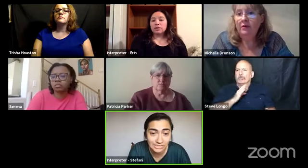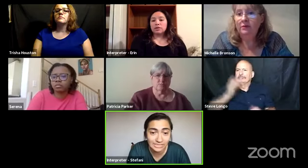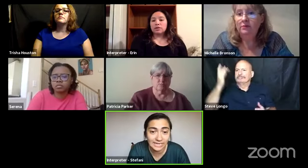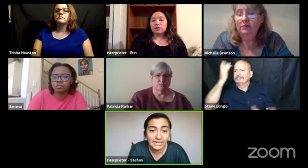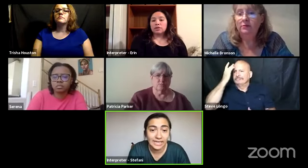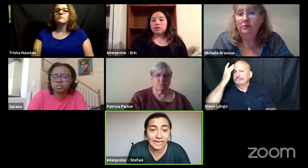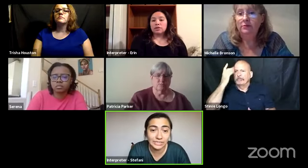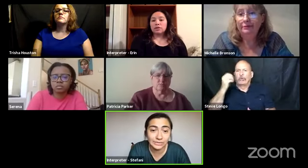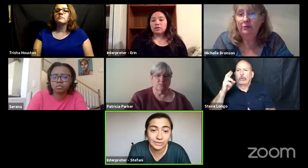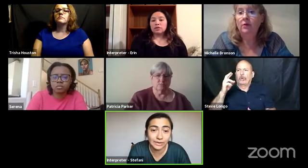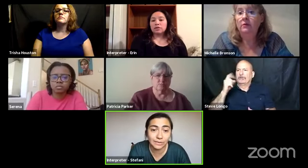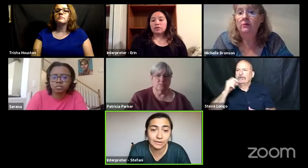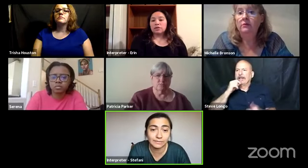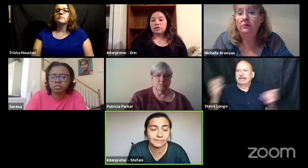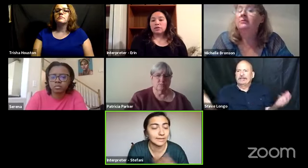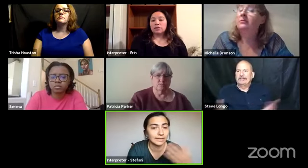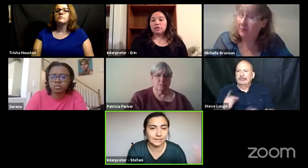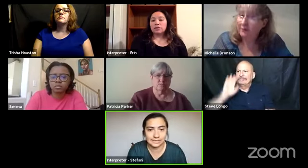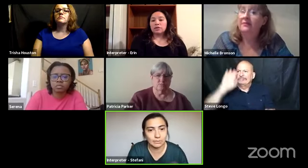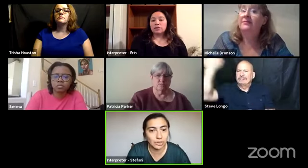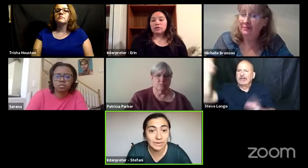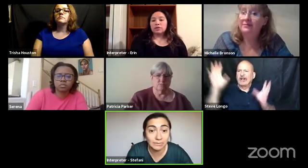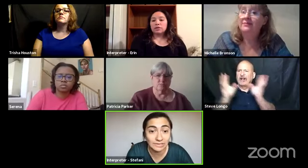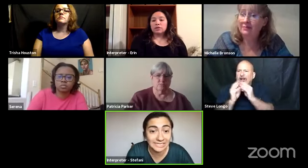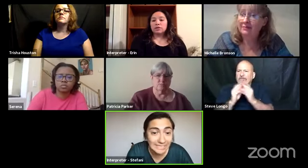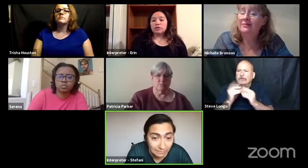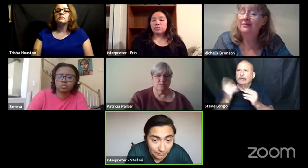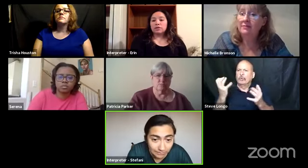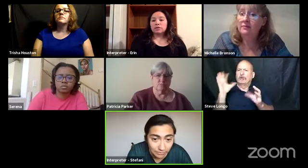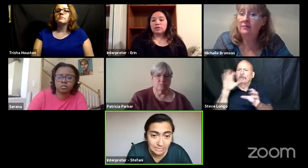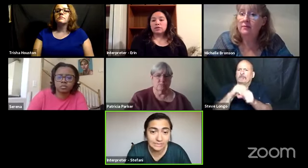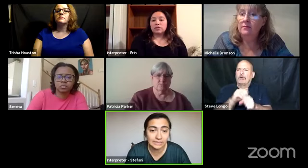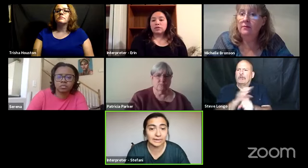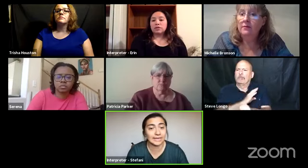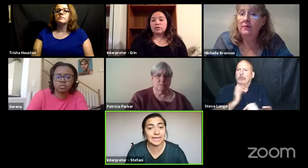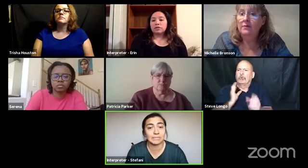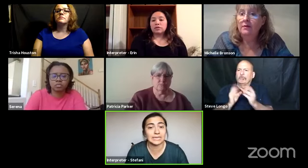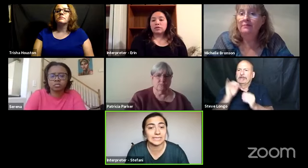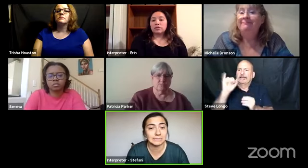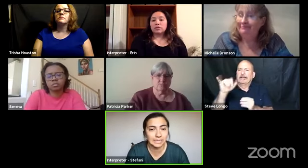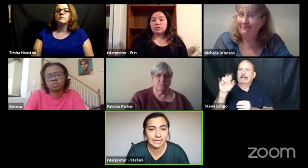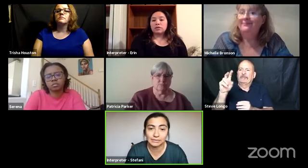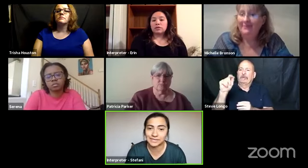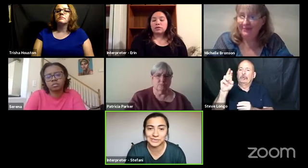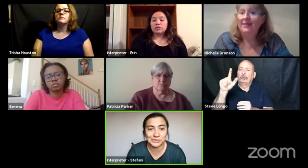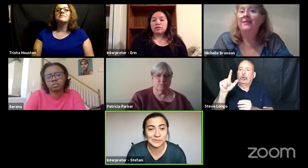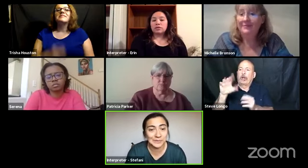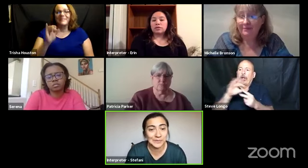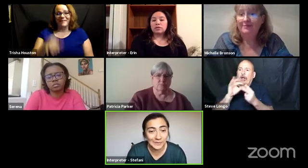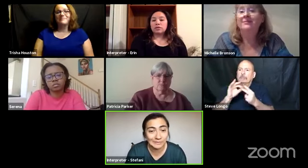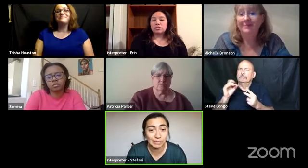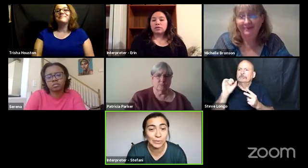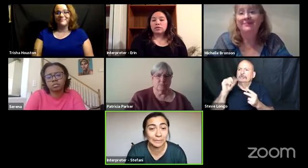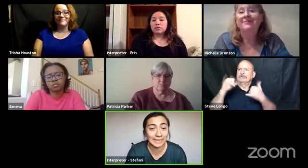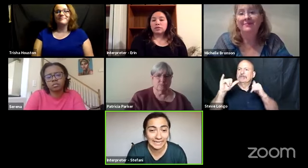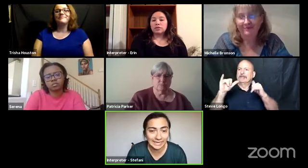said. I do know that one of, let's say a board member is sick for whatever reason and they can't make it to the meeting, however, they still want to be a part of a board meeting,